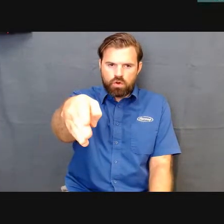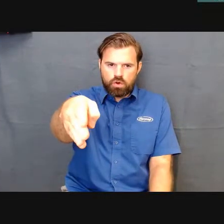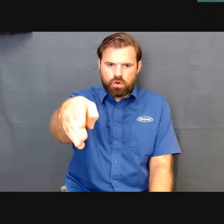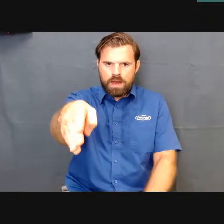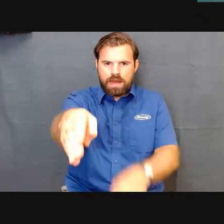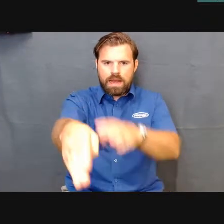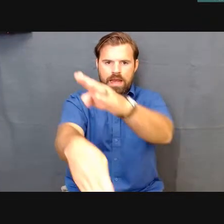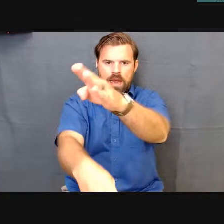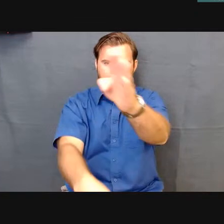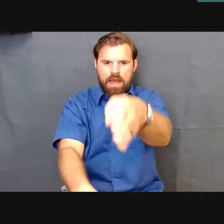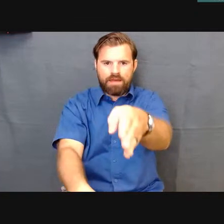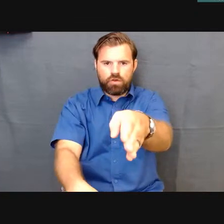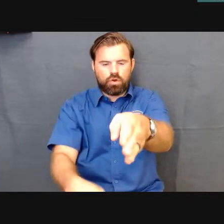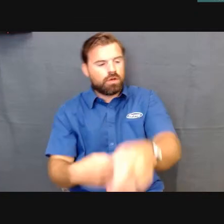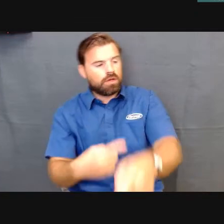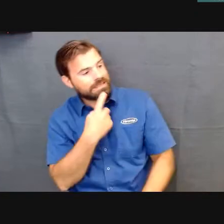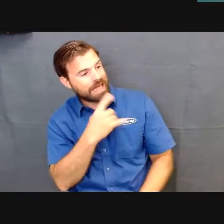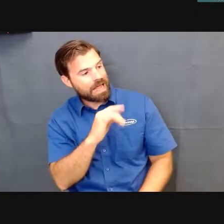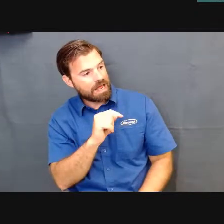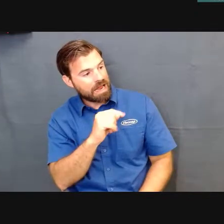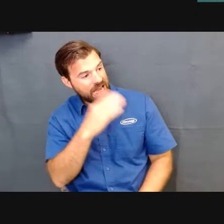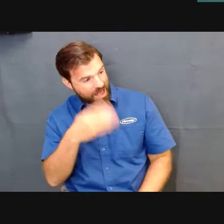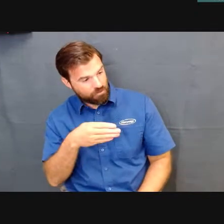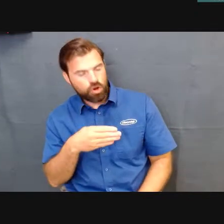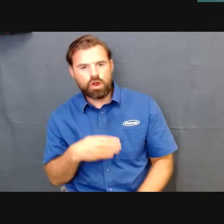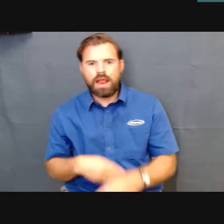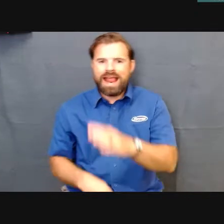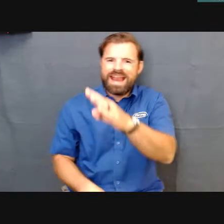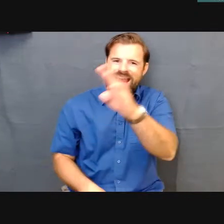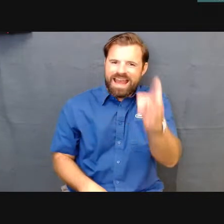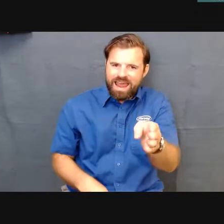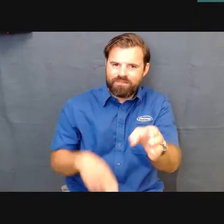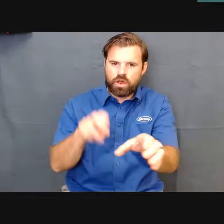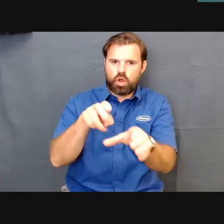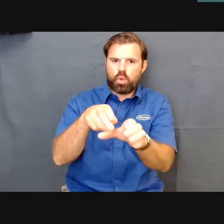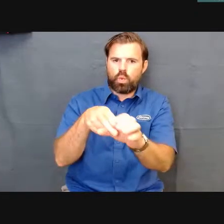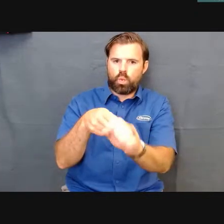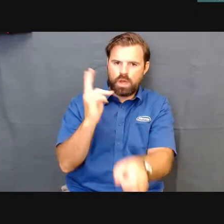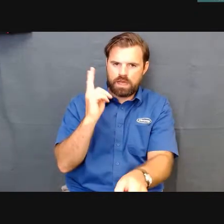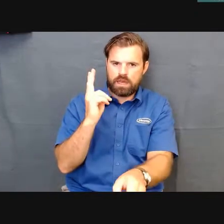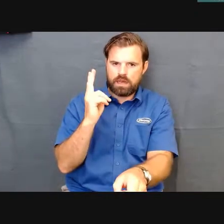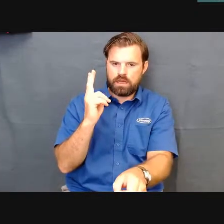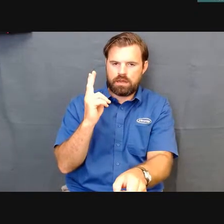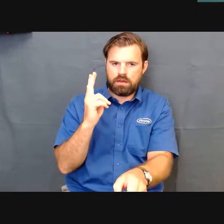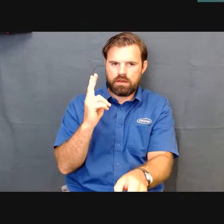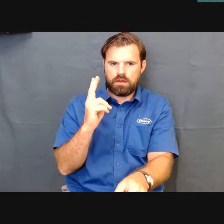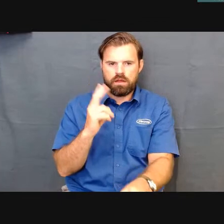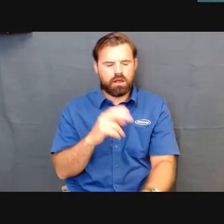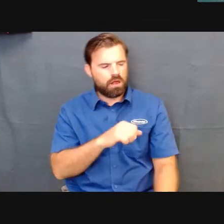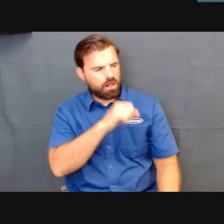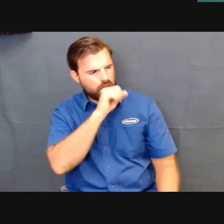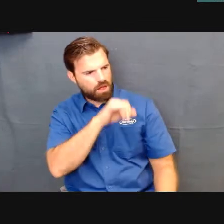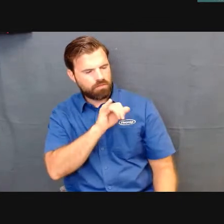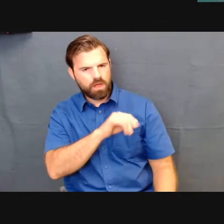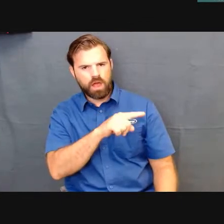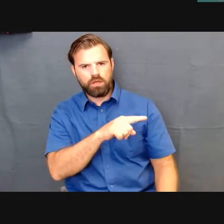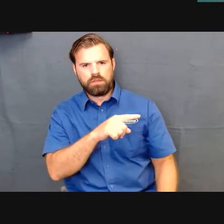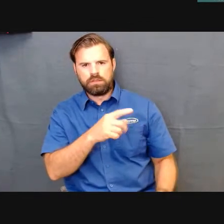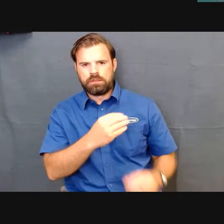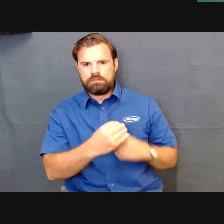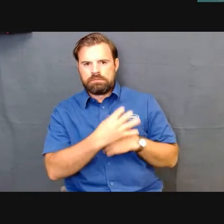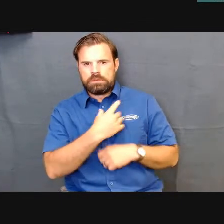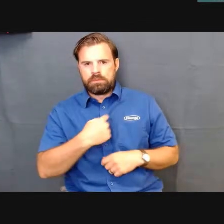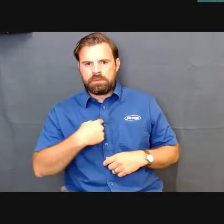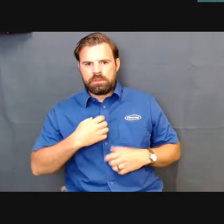repeat this to me, Never. quit, never quit. Get me all choked up,